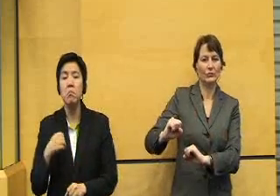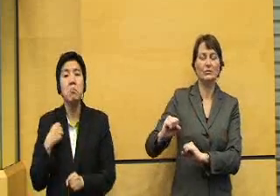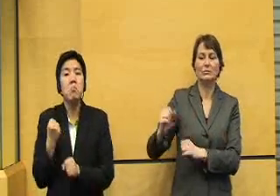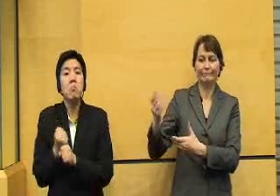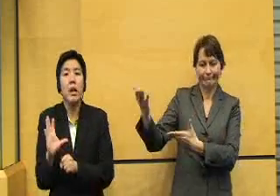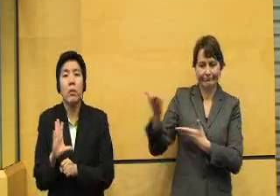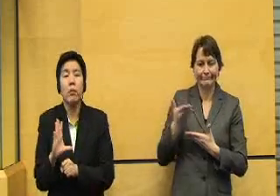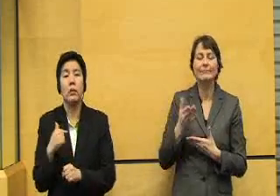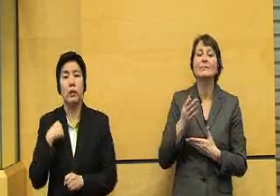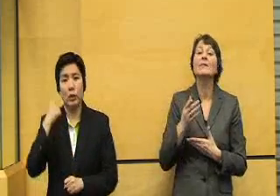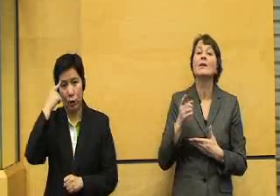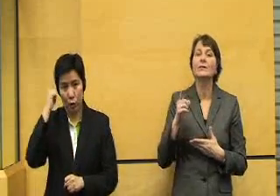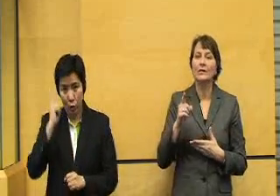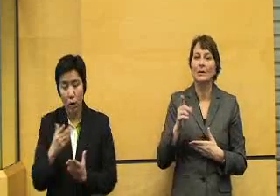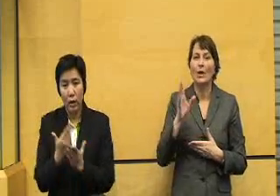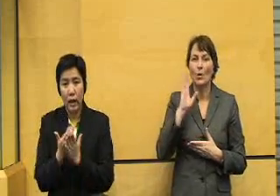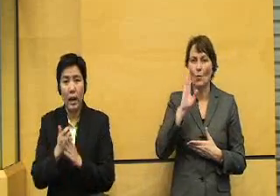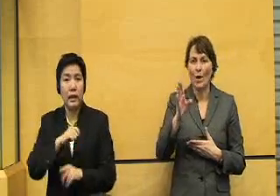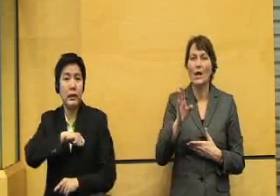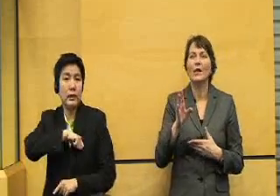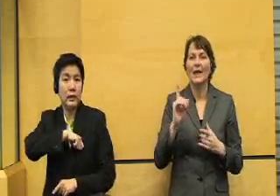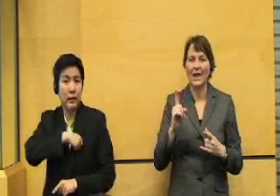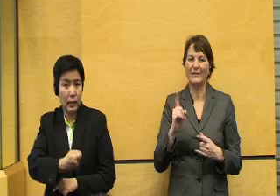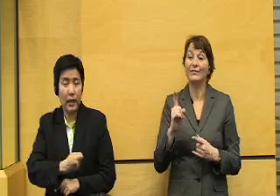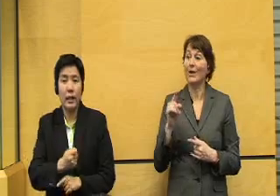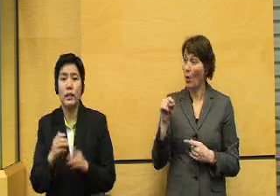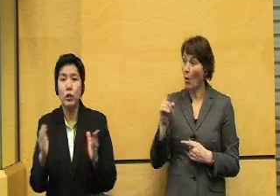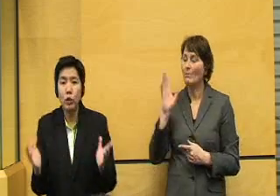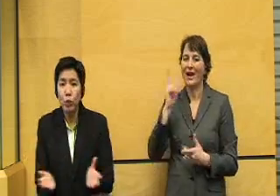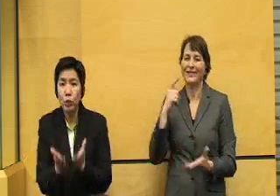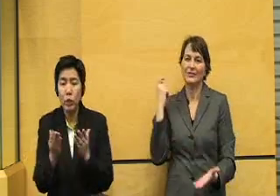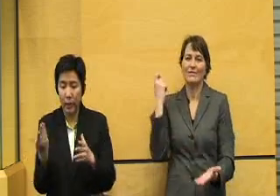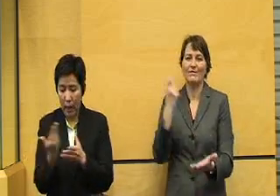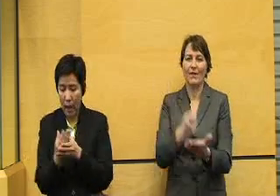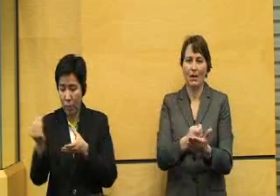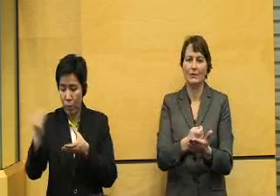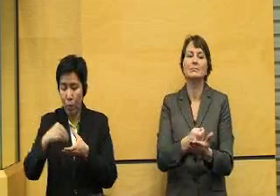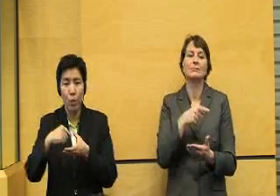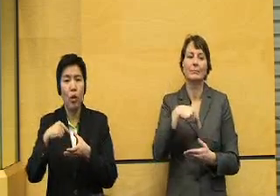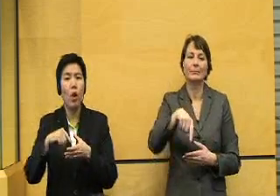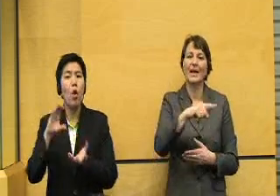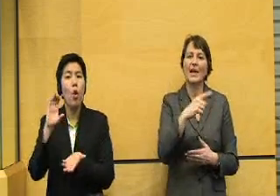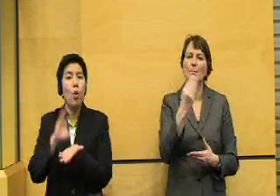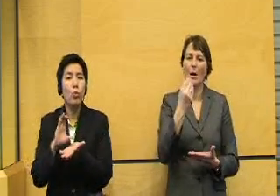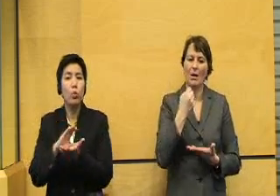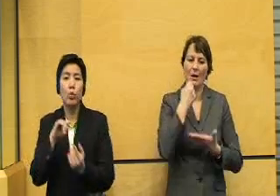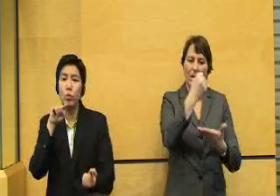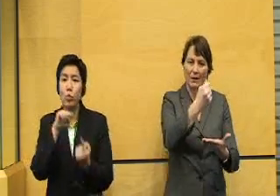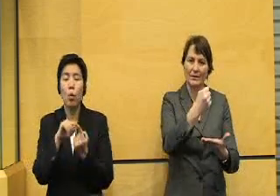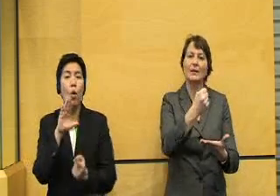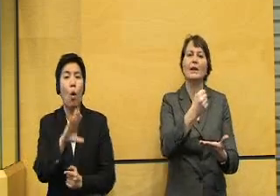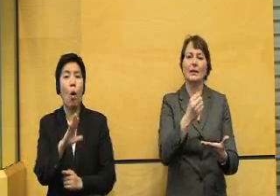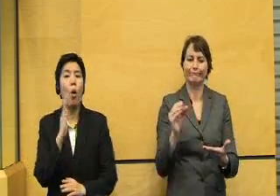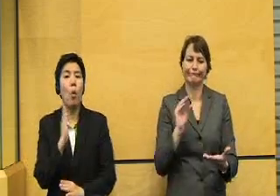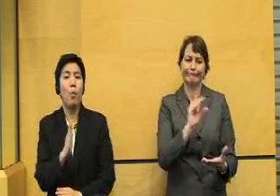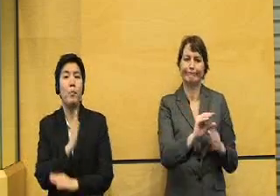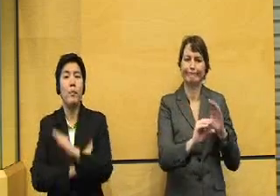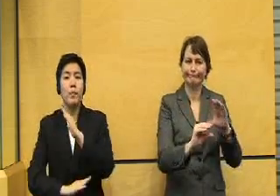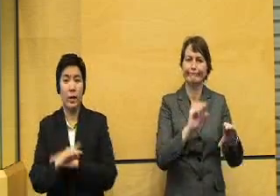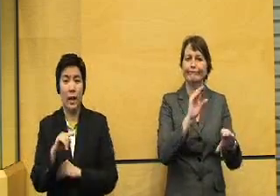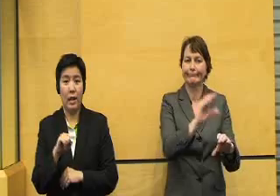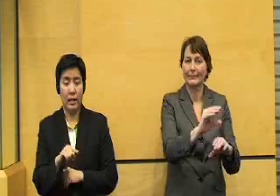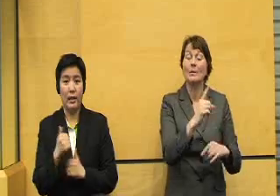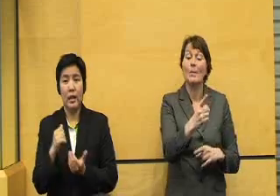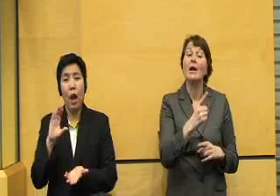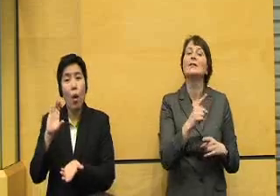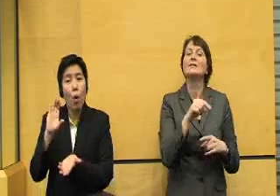of Persons with Disability Fund. This fund provides interest-free loans for persons with